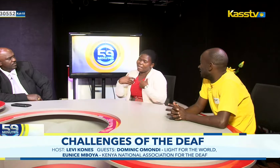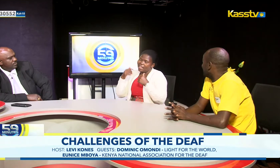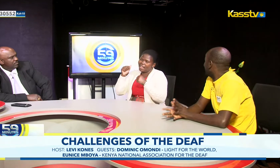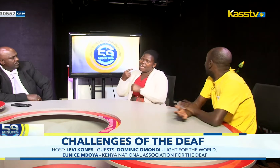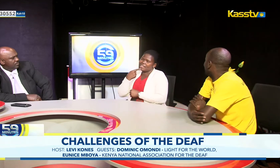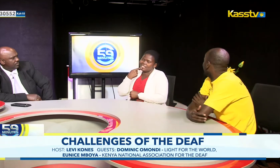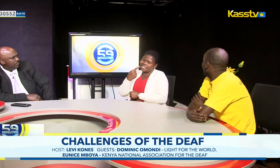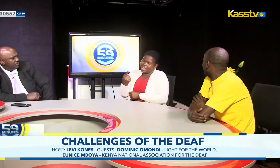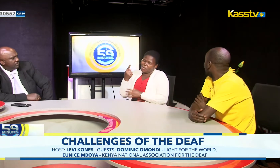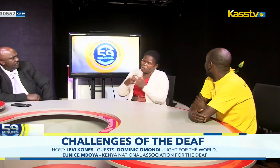Yes. I think